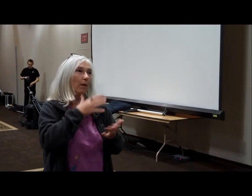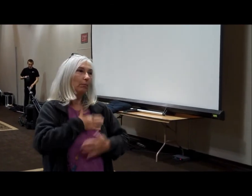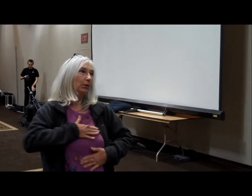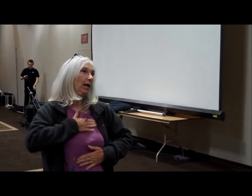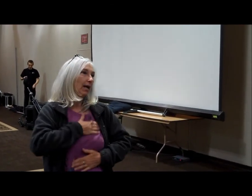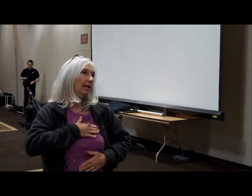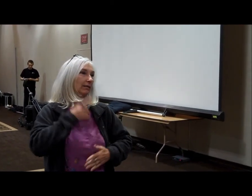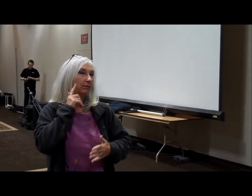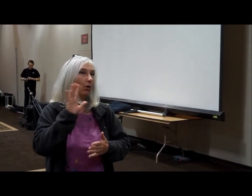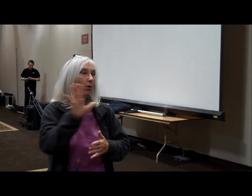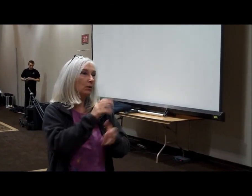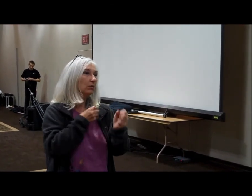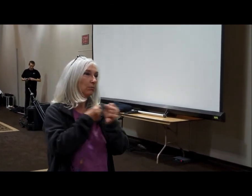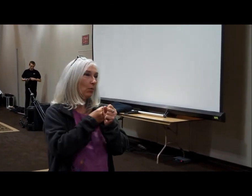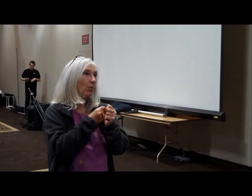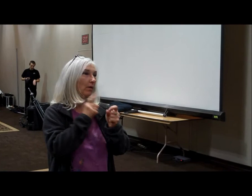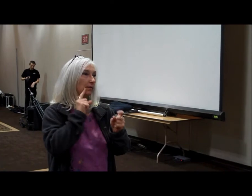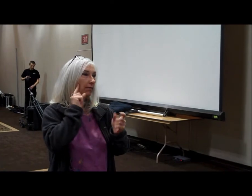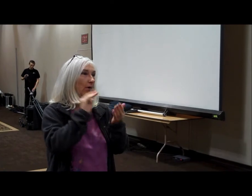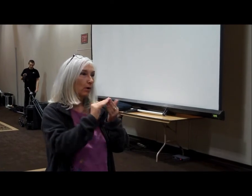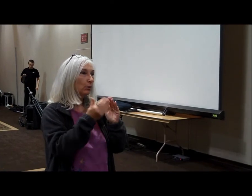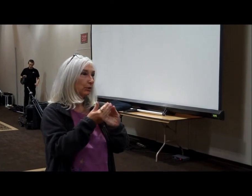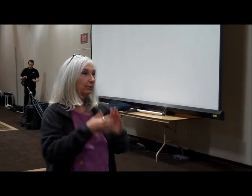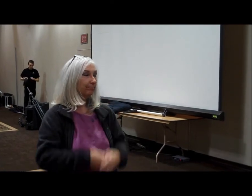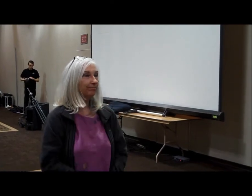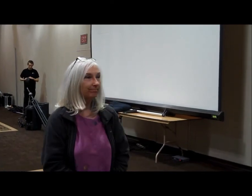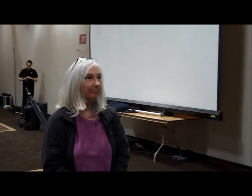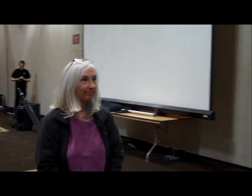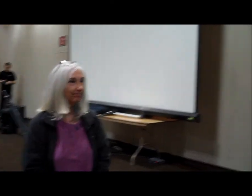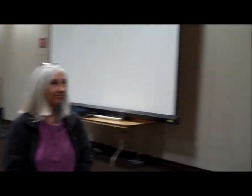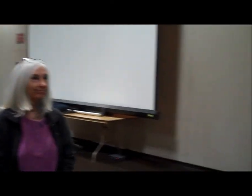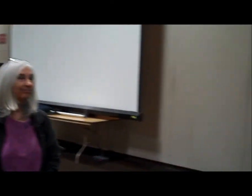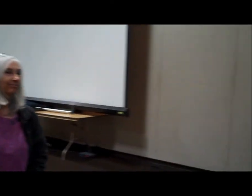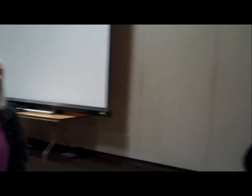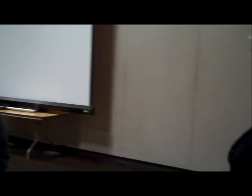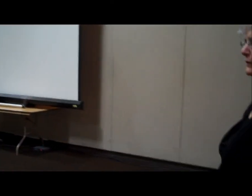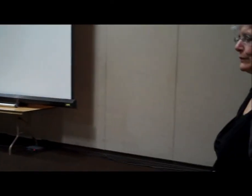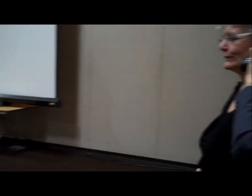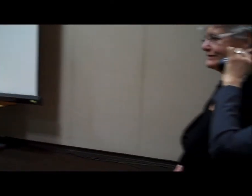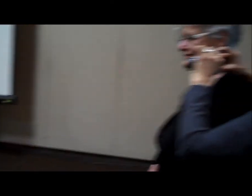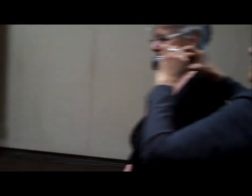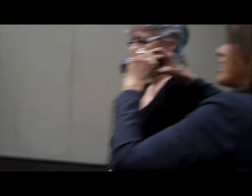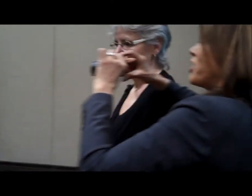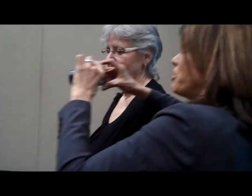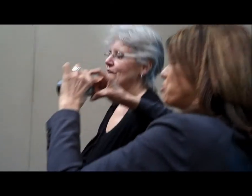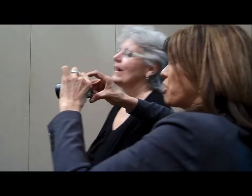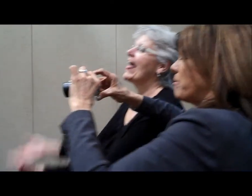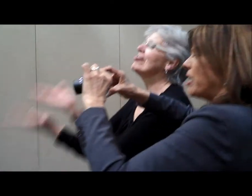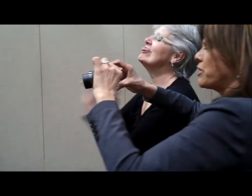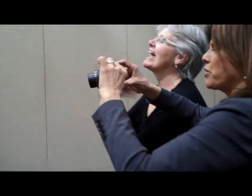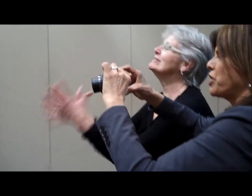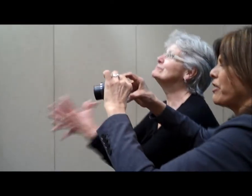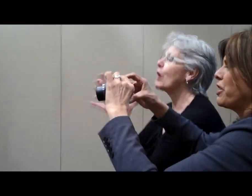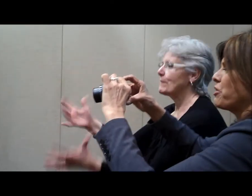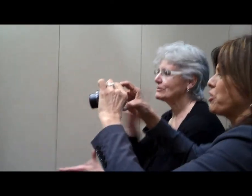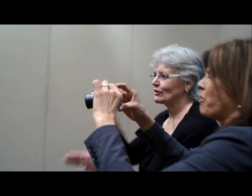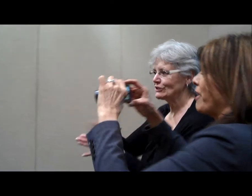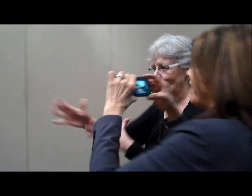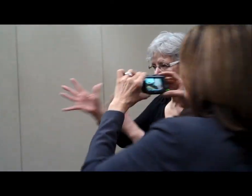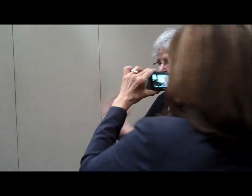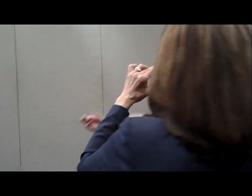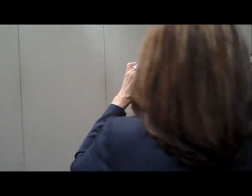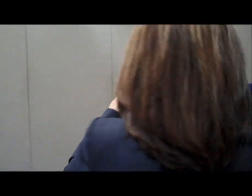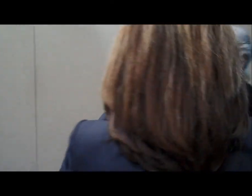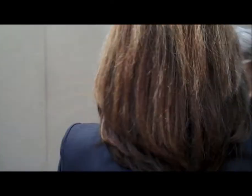these videos and understand. And we would certainly appreciate that support for the deaf community. Thank you. Thank you so much for sharing your